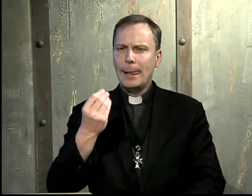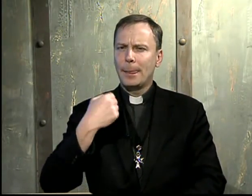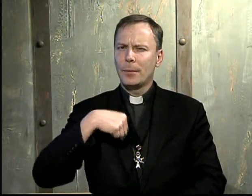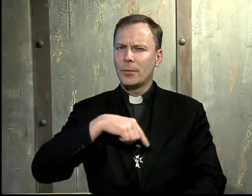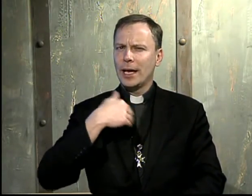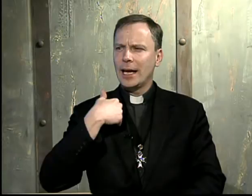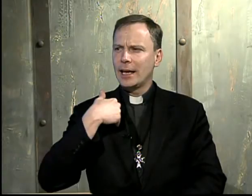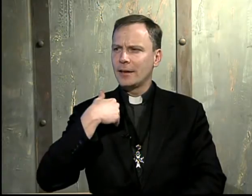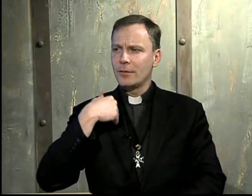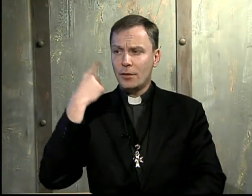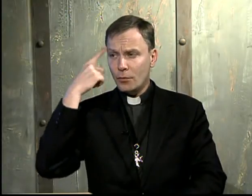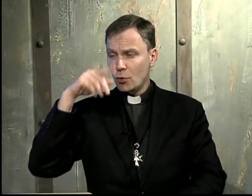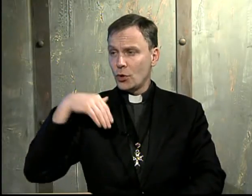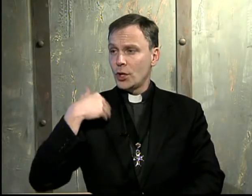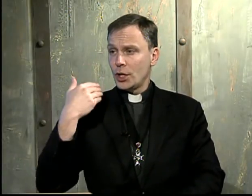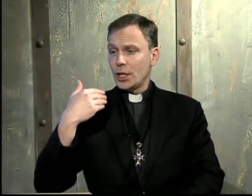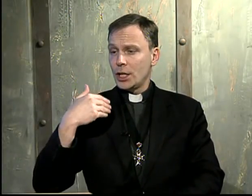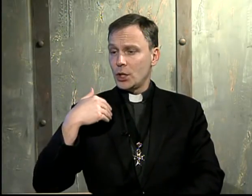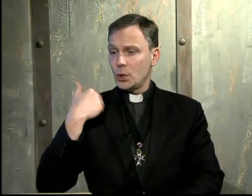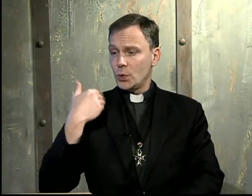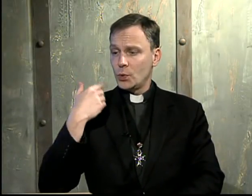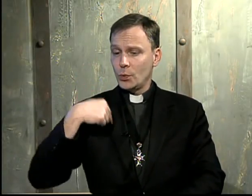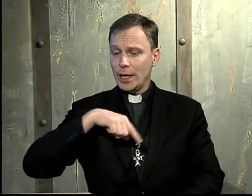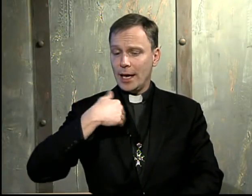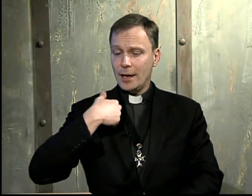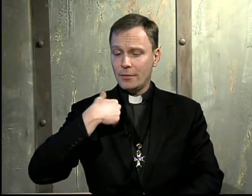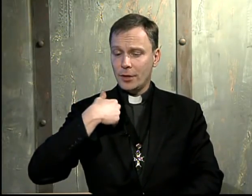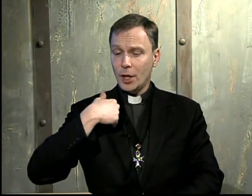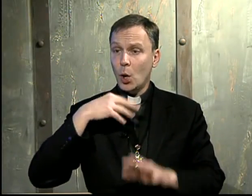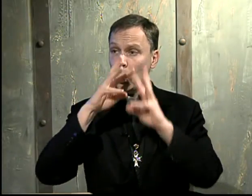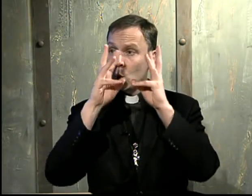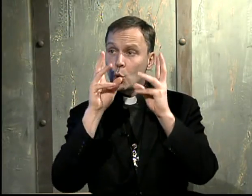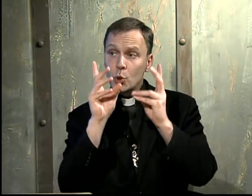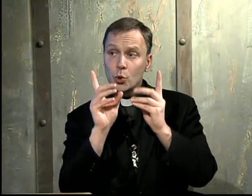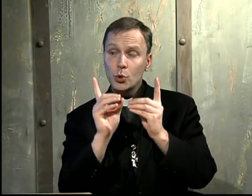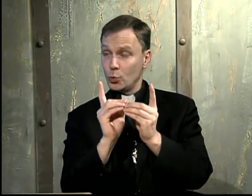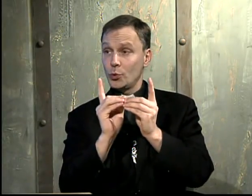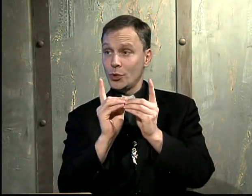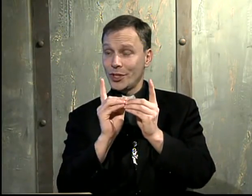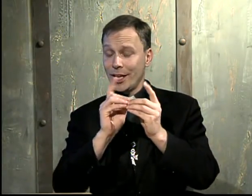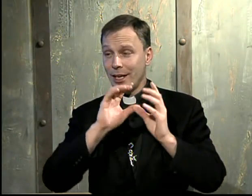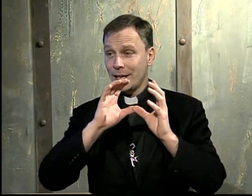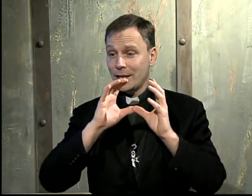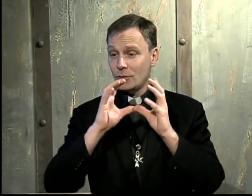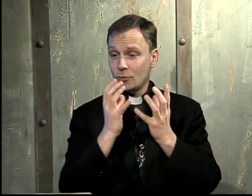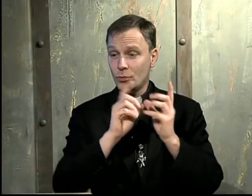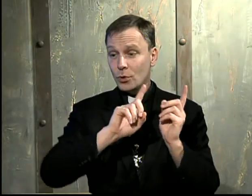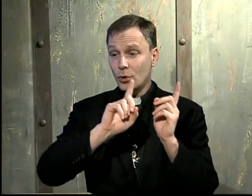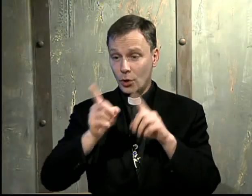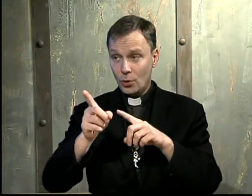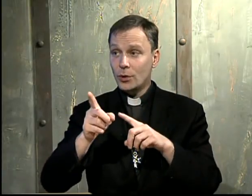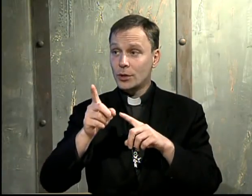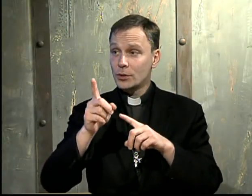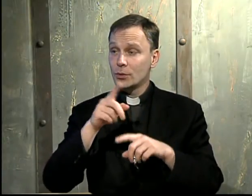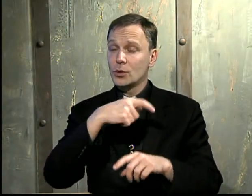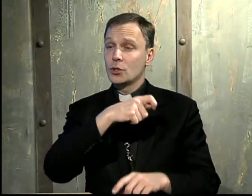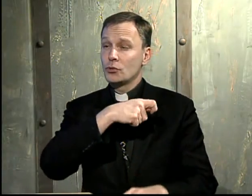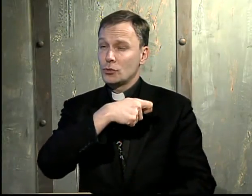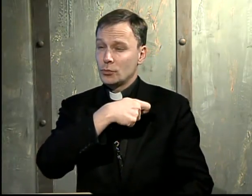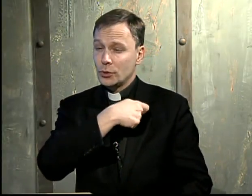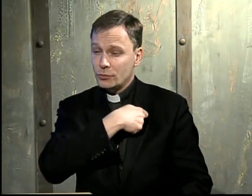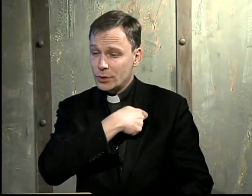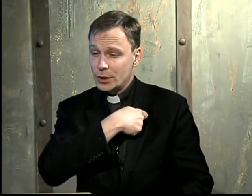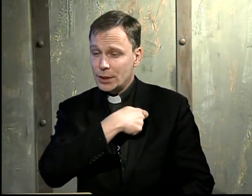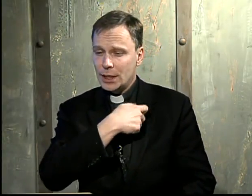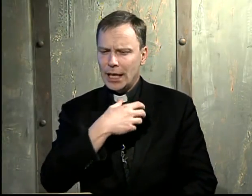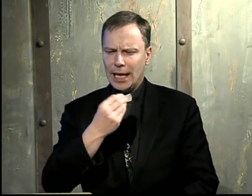It's the first Tuesday of the month that program meets. We also have a World Youth Day group preparing